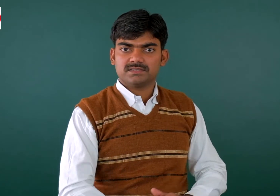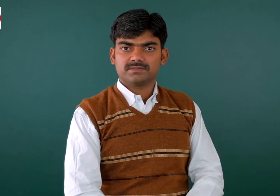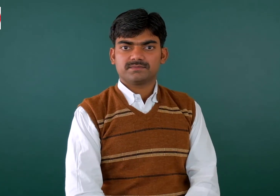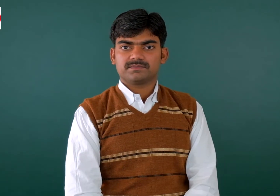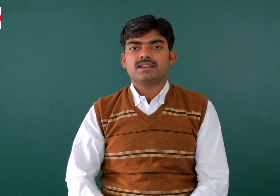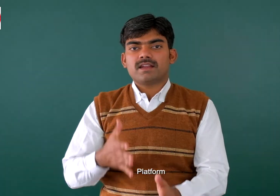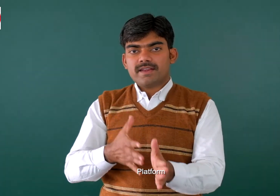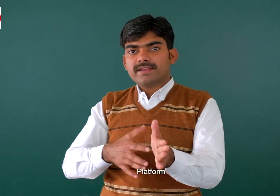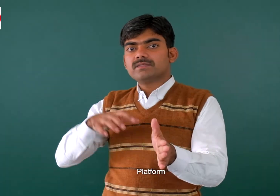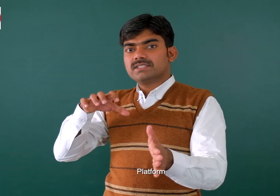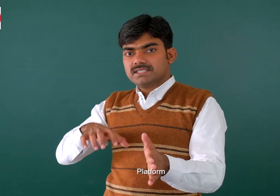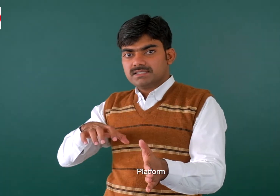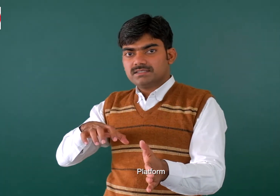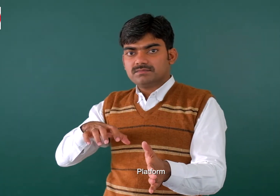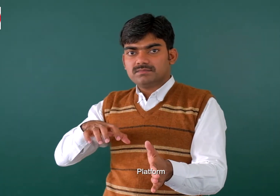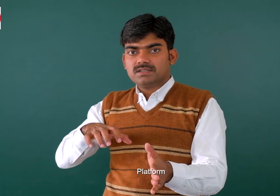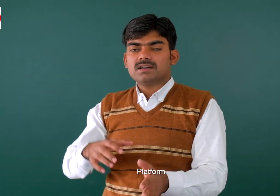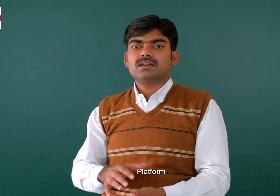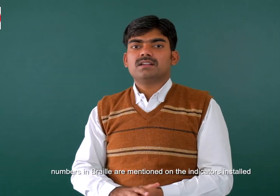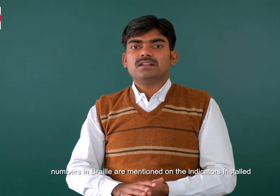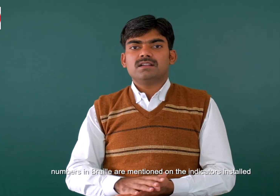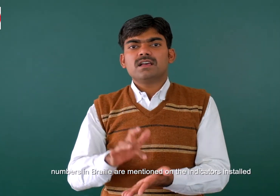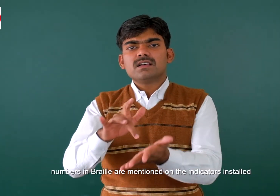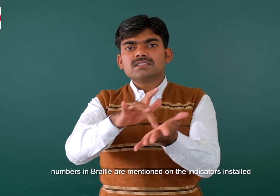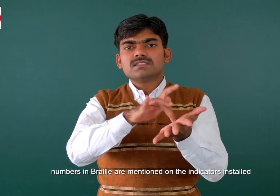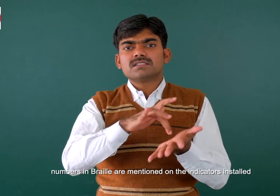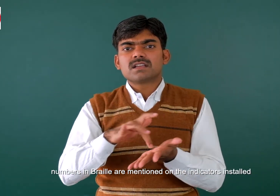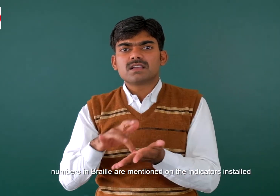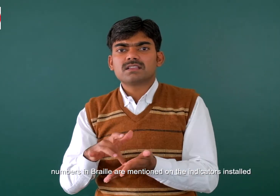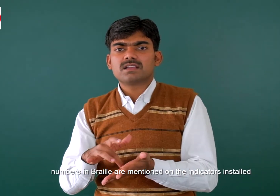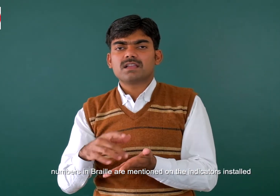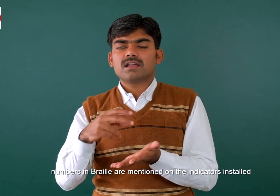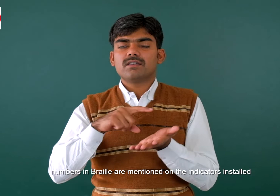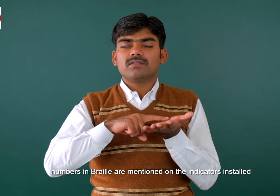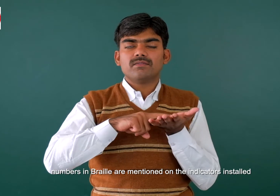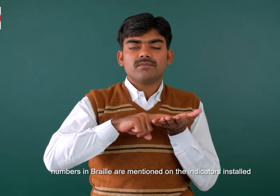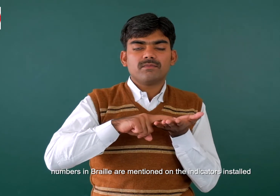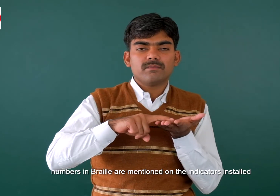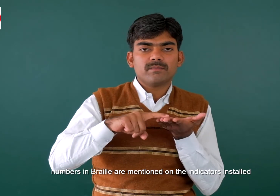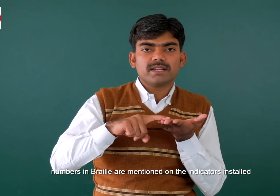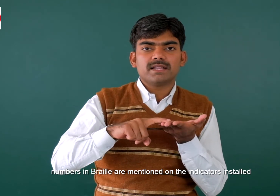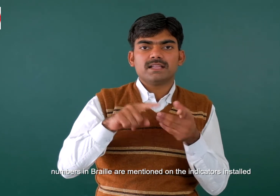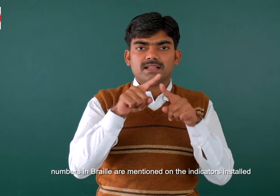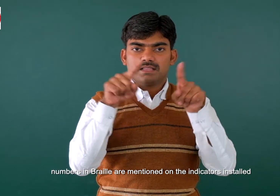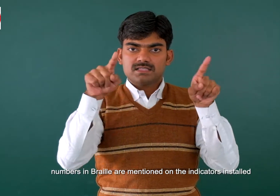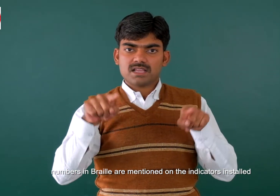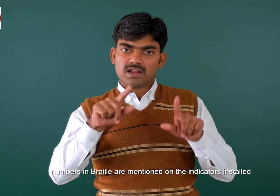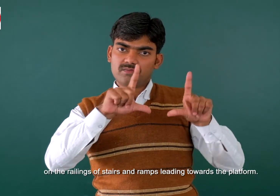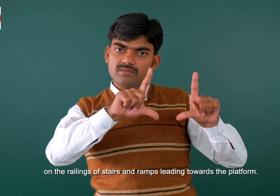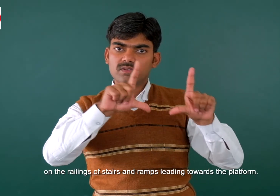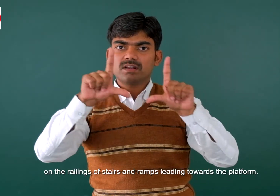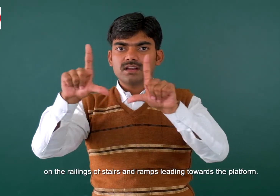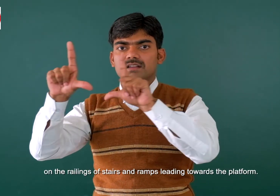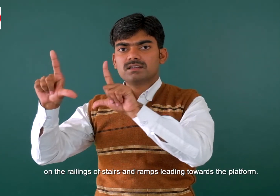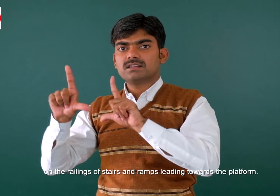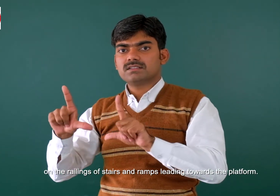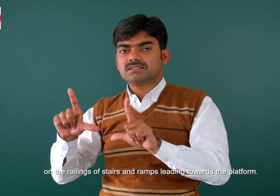Platform numbers in braille are mentioned on the indicators installed on the railings of stairs